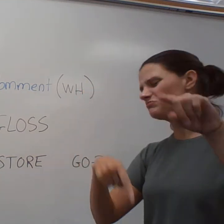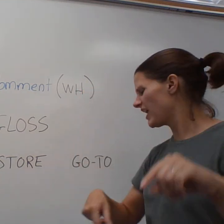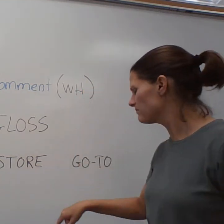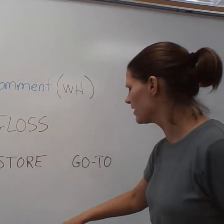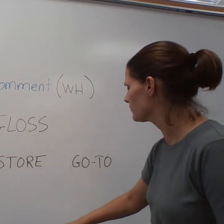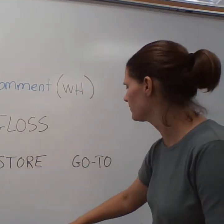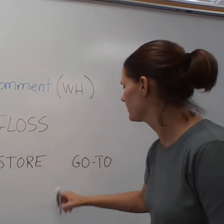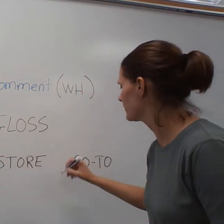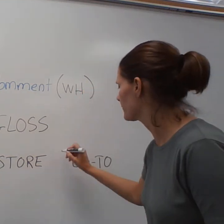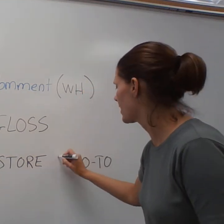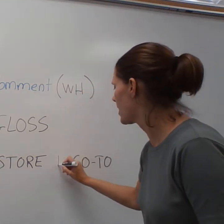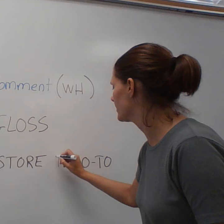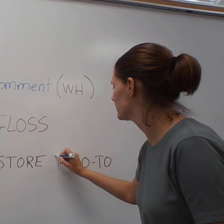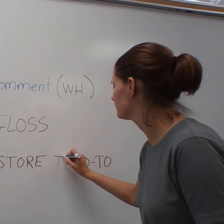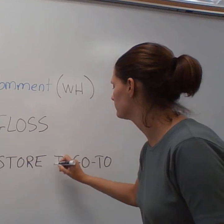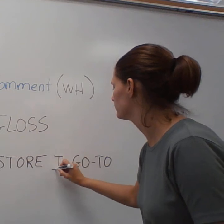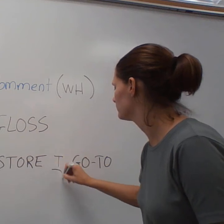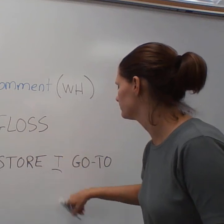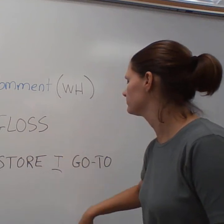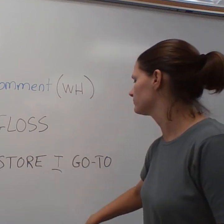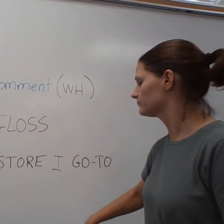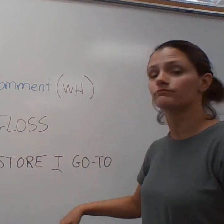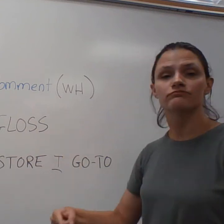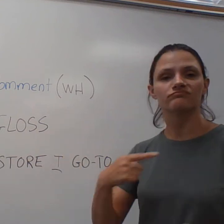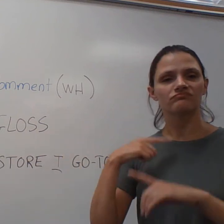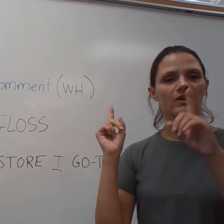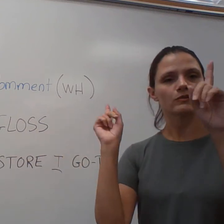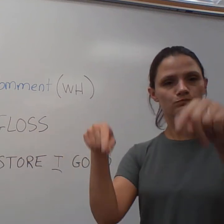Yeah, I would throw the I in.